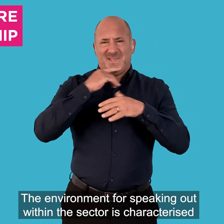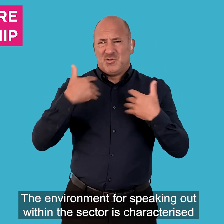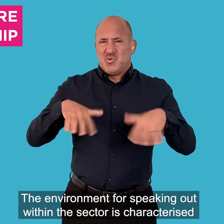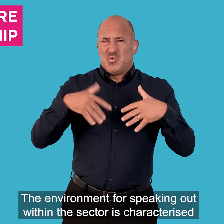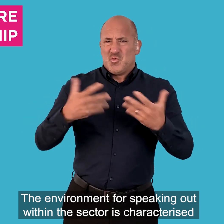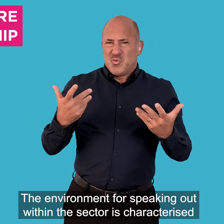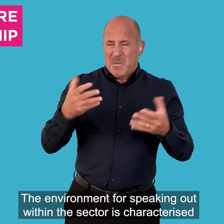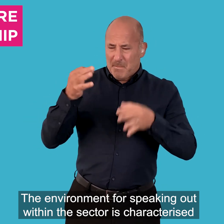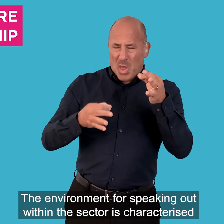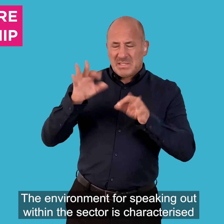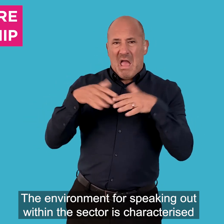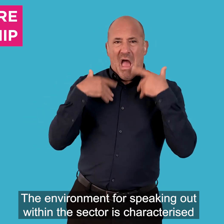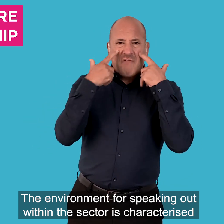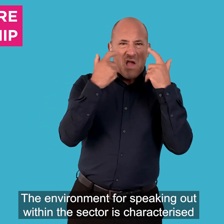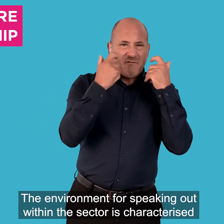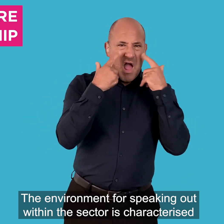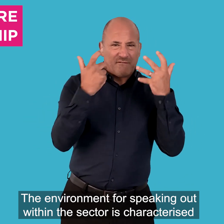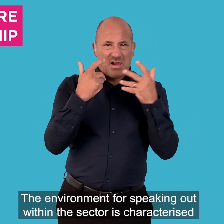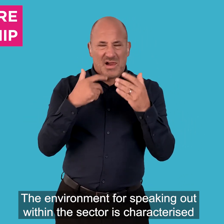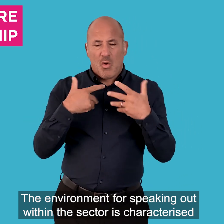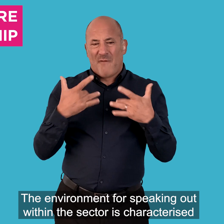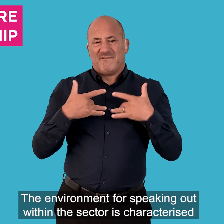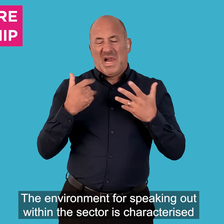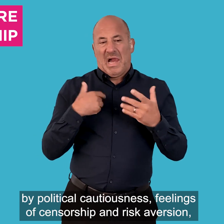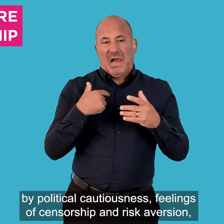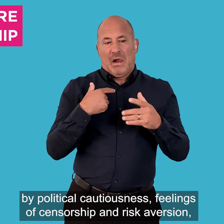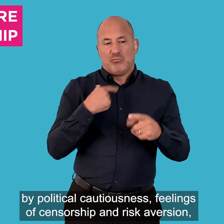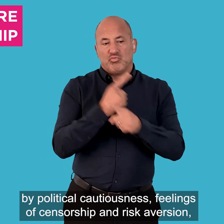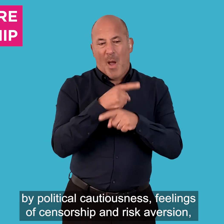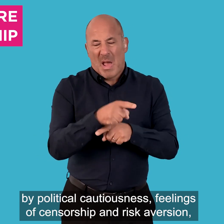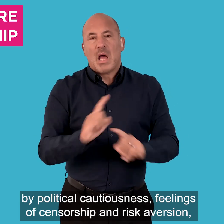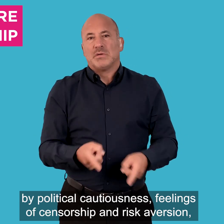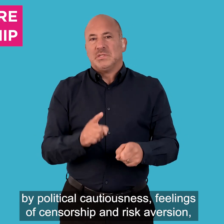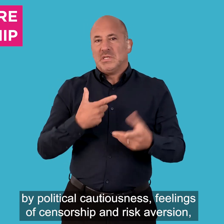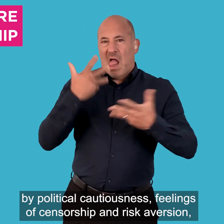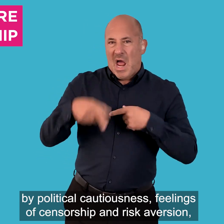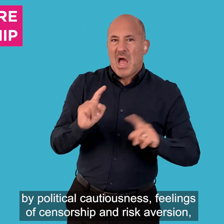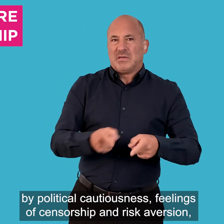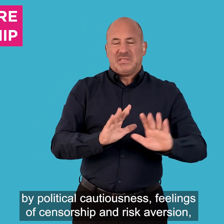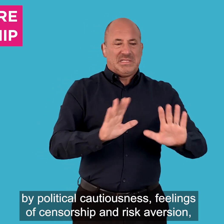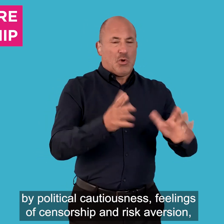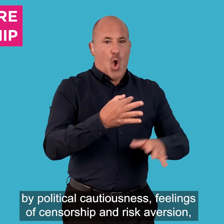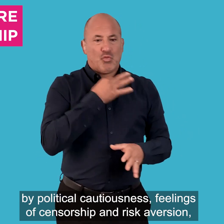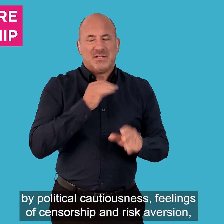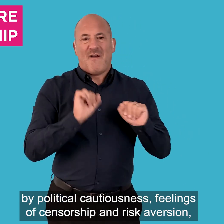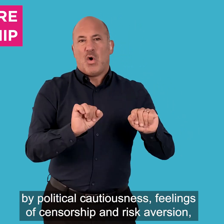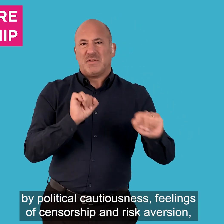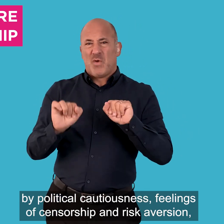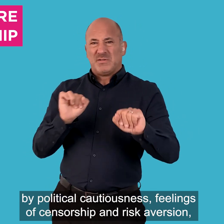The environment for speaking out within the sector is characterised by political cautiousness, feelings of censorship and